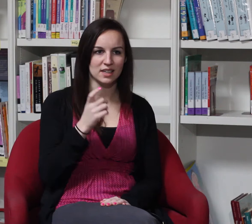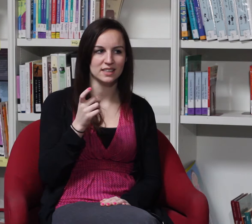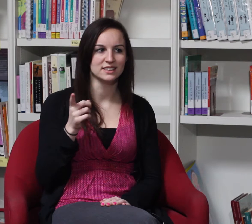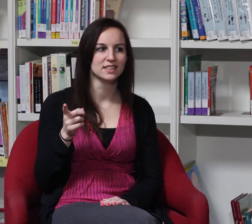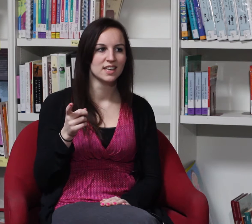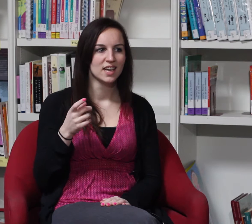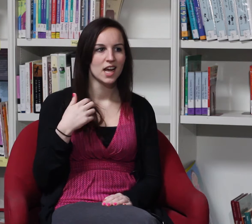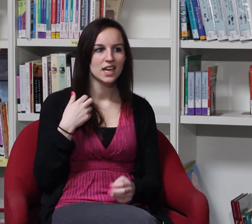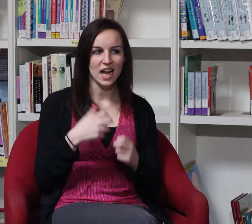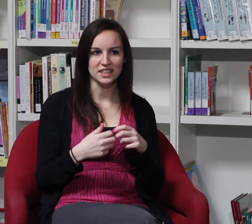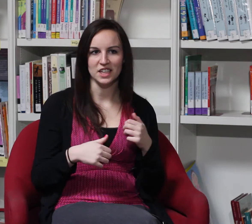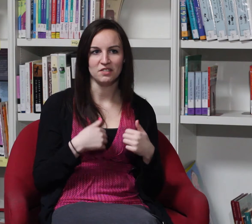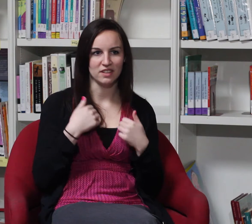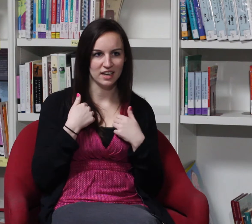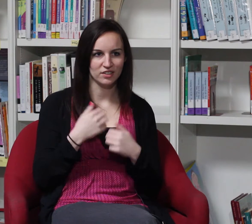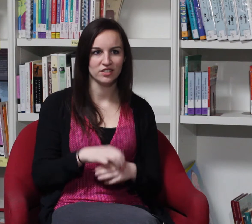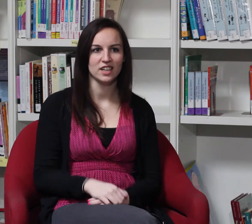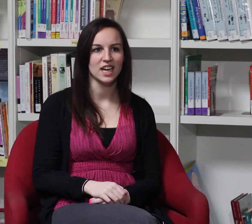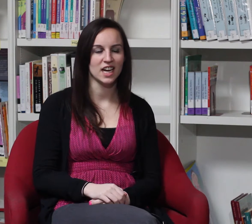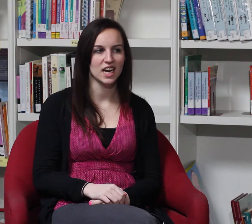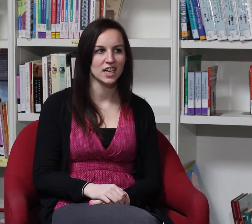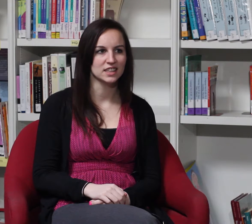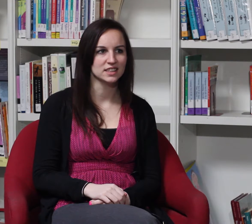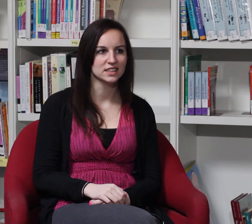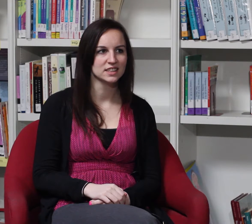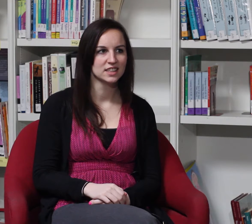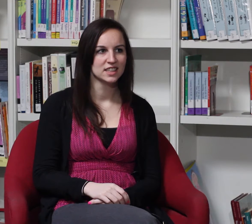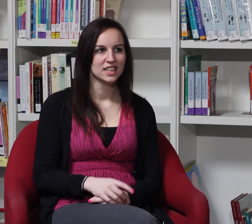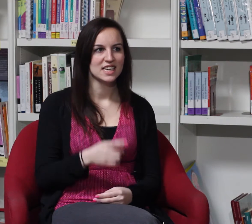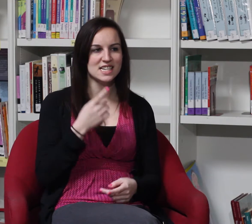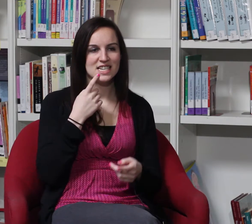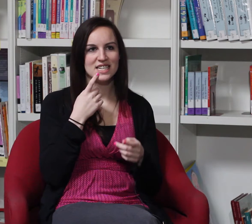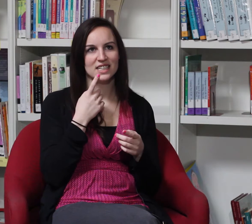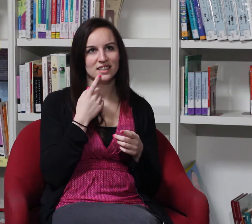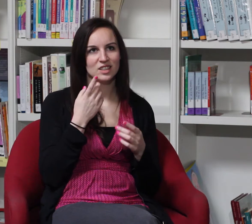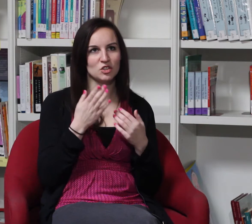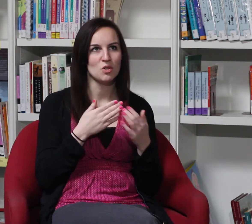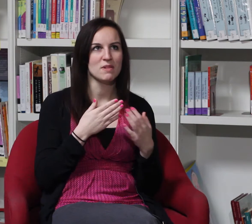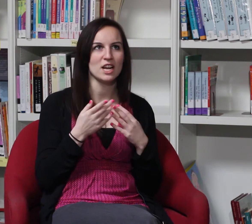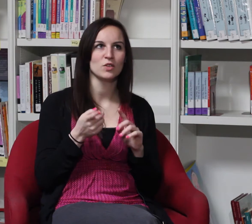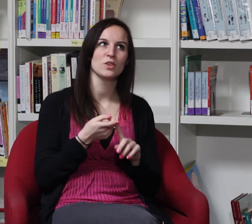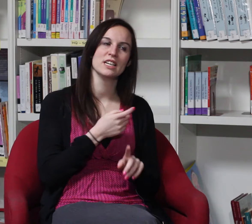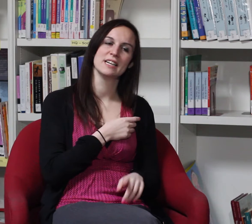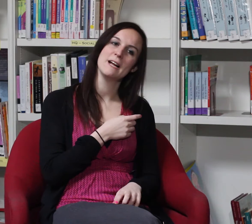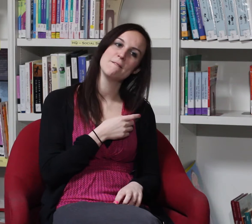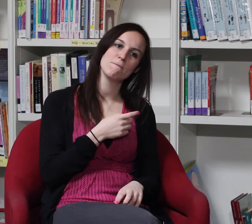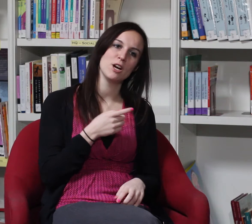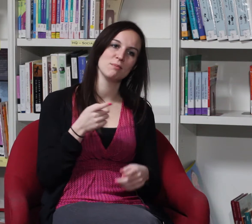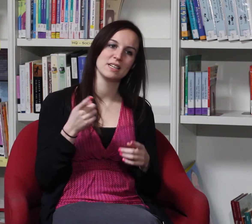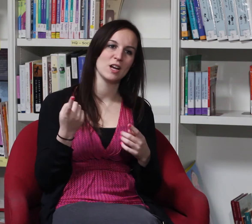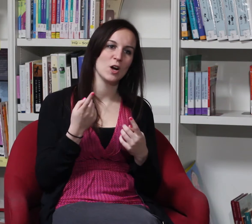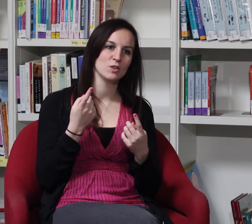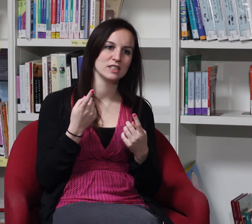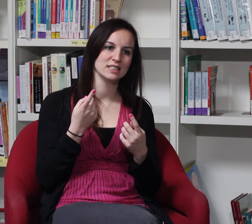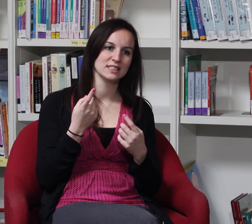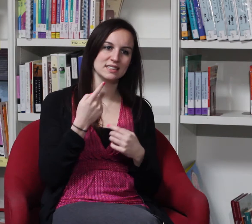because he had a tough life, and no matter where he came from, he always thought